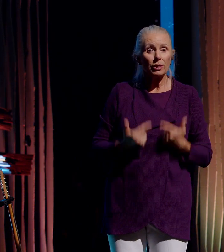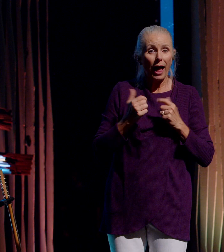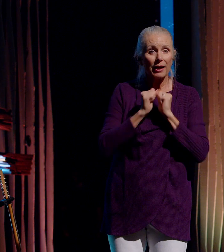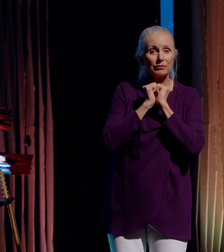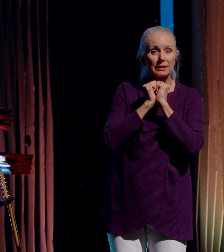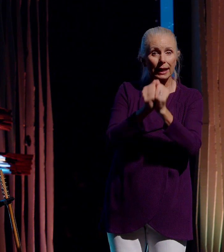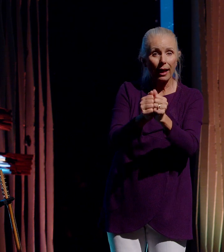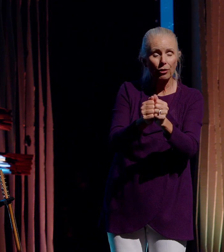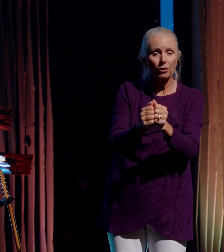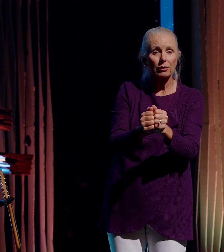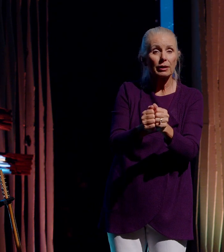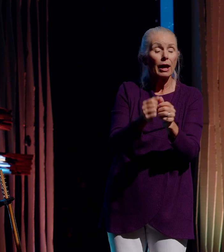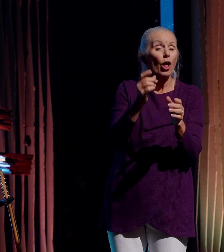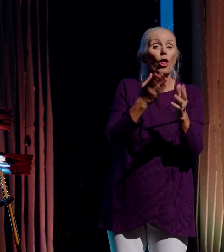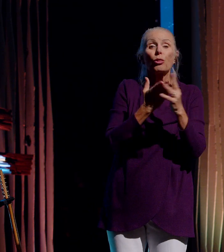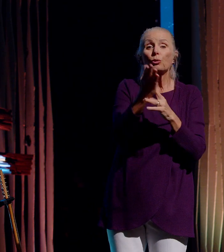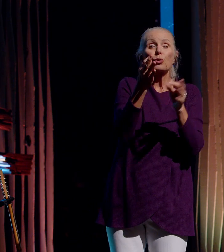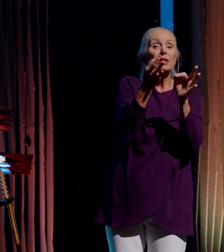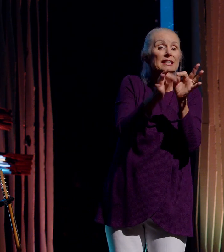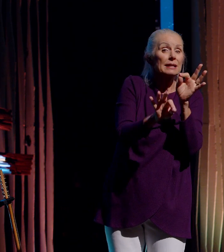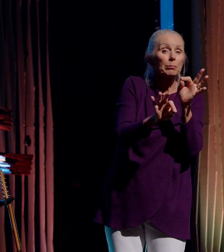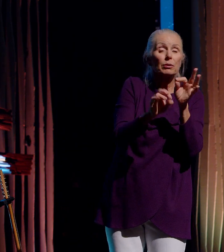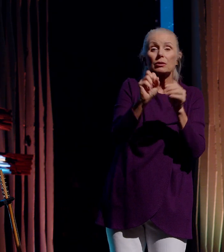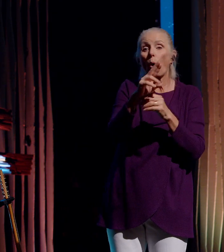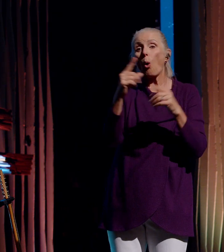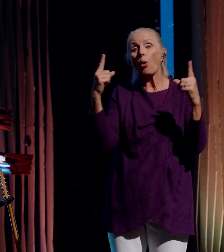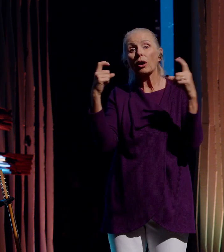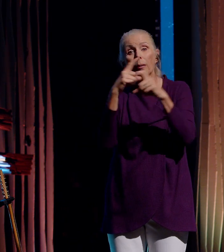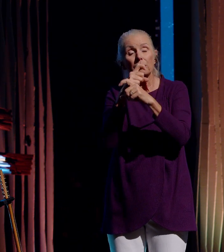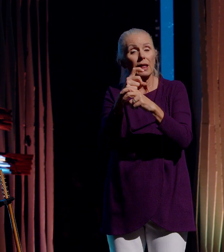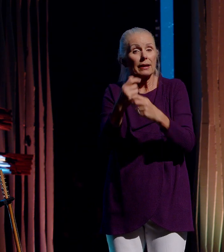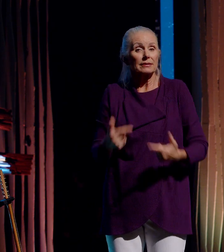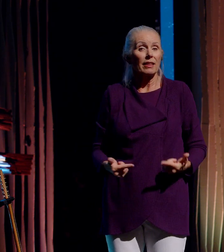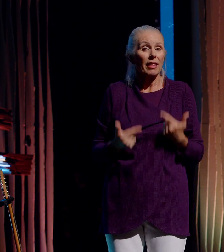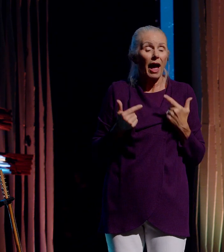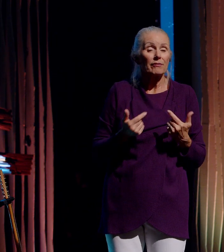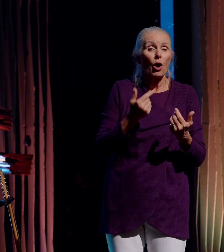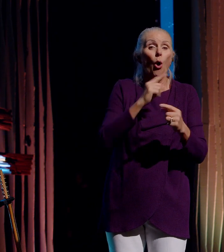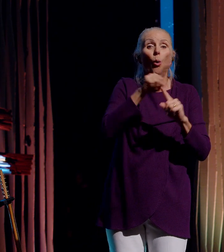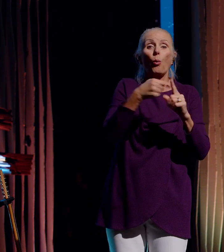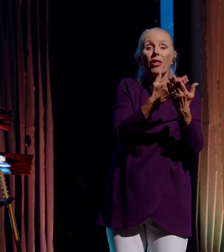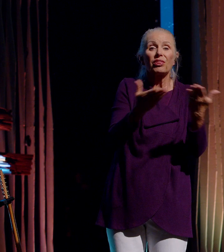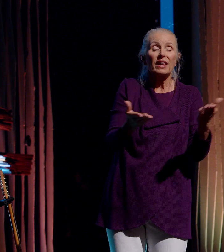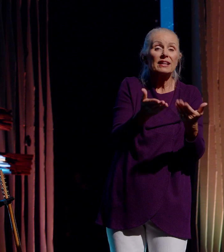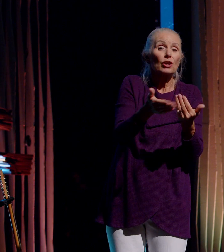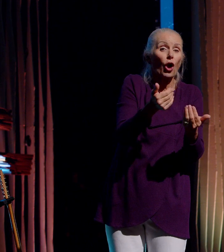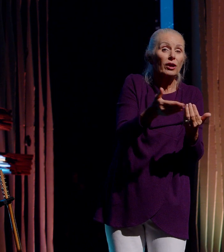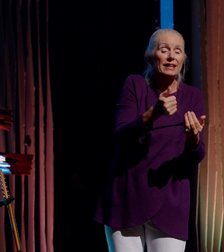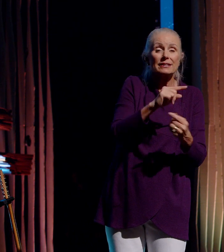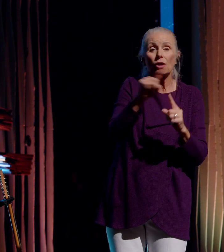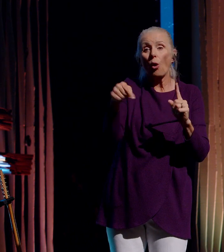the simplicities of life and the complexities of life, where things are really easy, where things are really hard, and we just get to